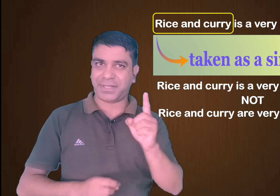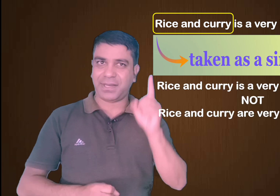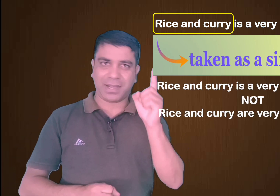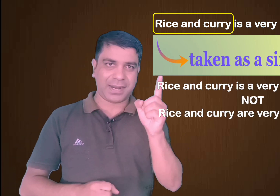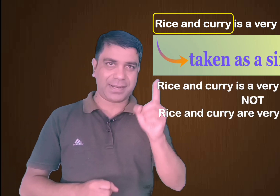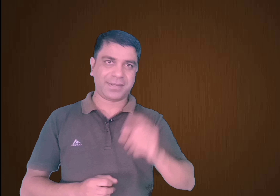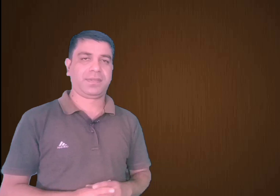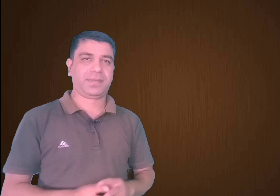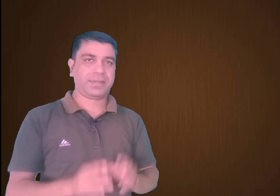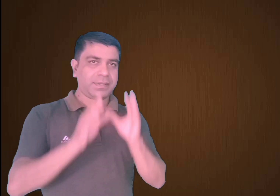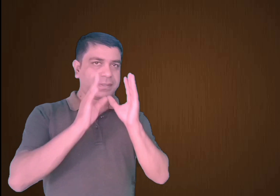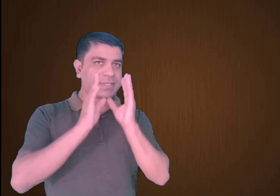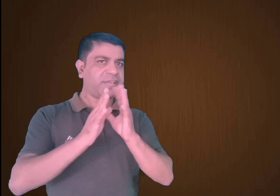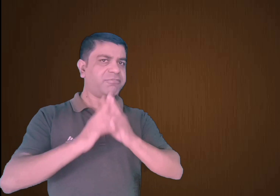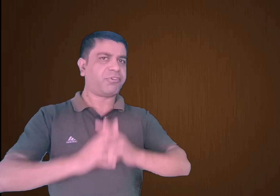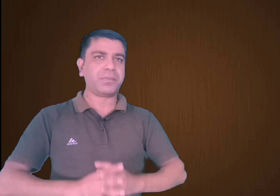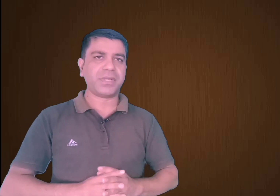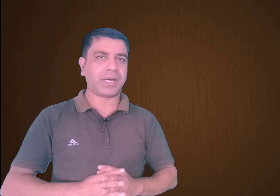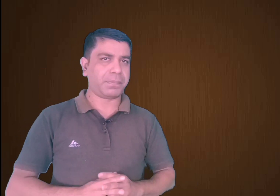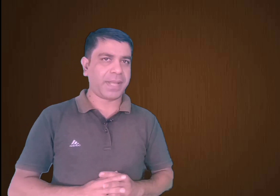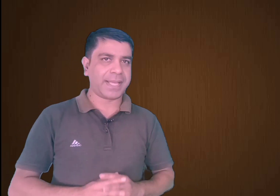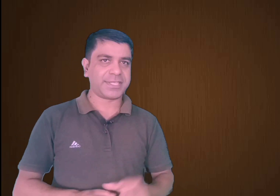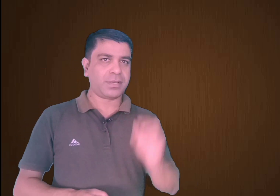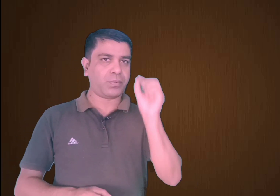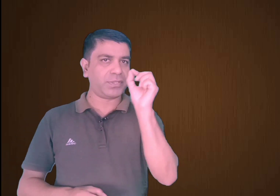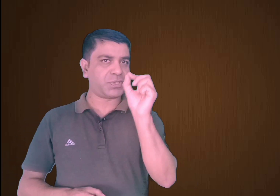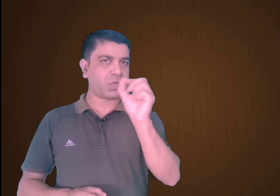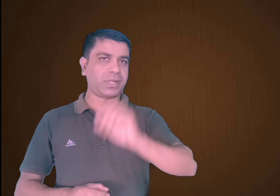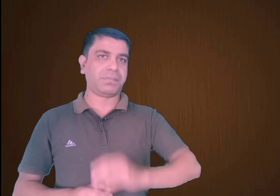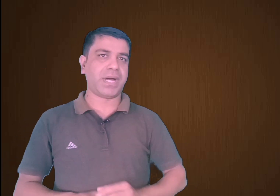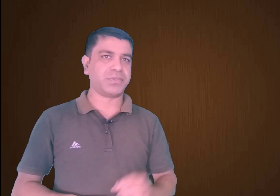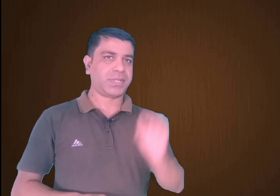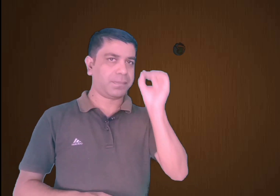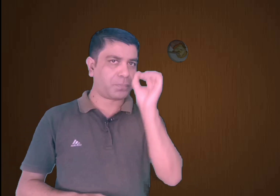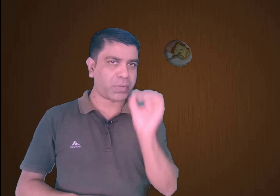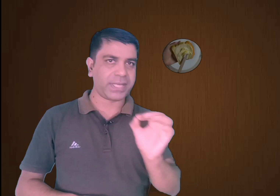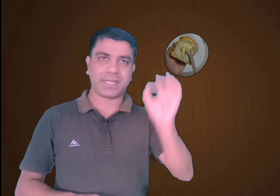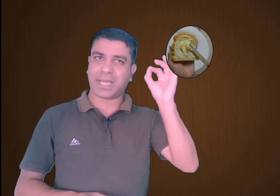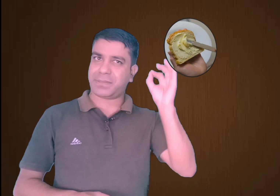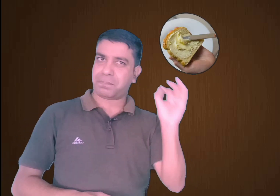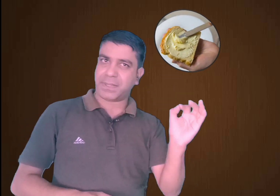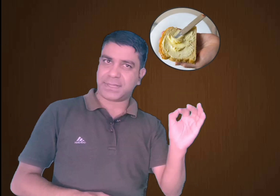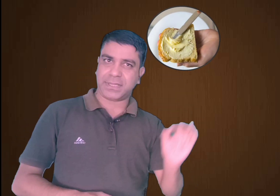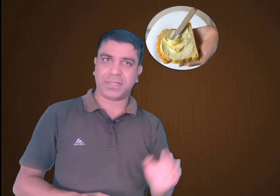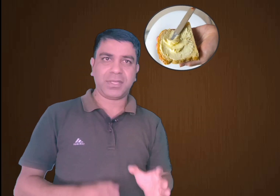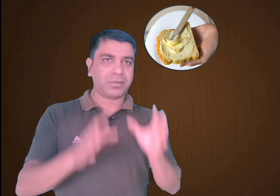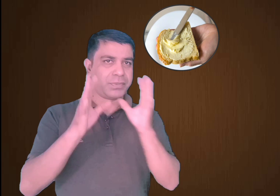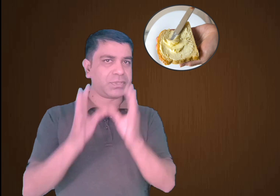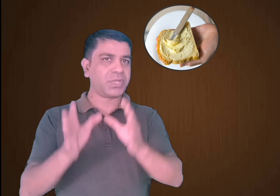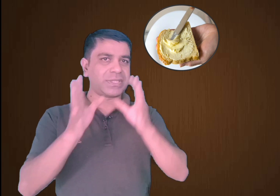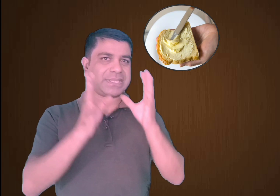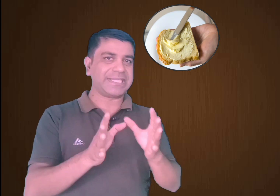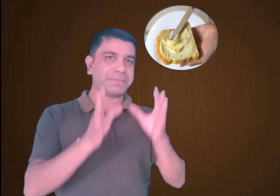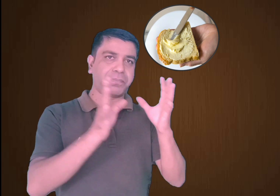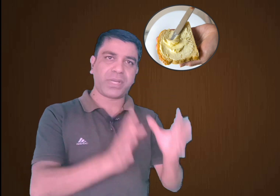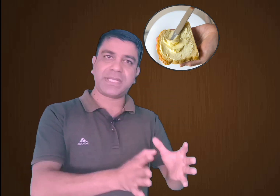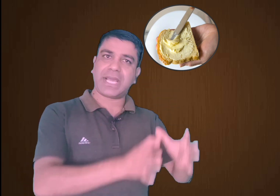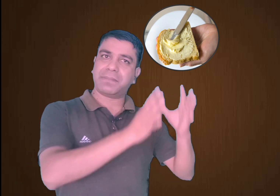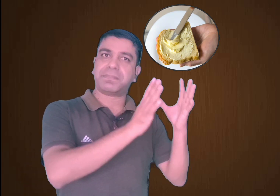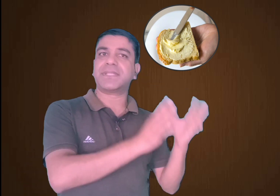curry are. The same formula applies when you talk about bread and butter. We do not eat bread and